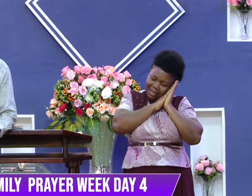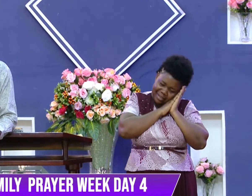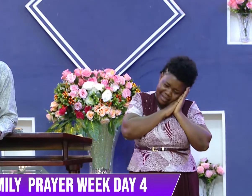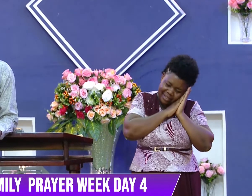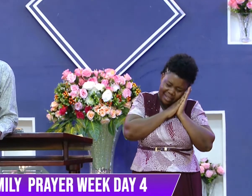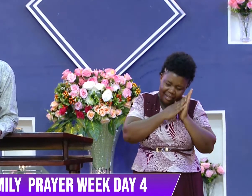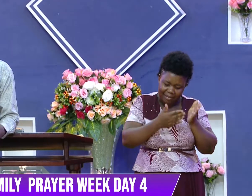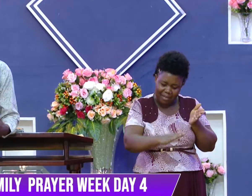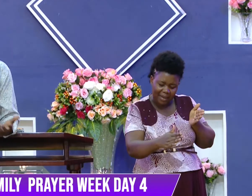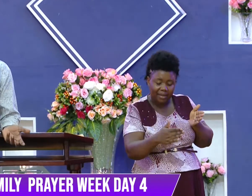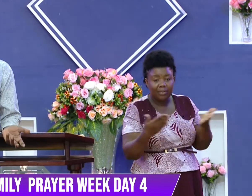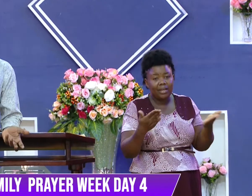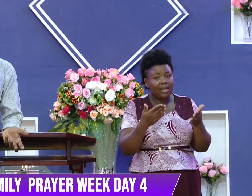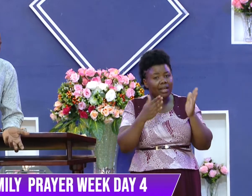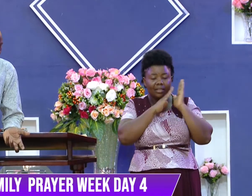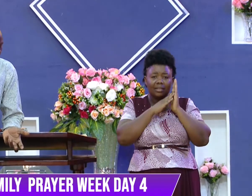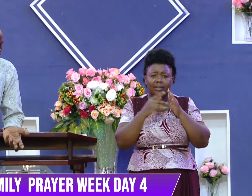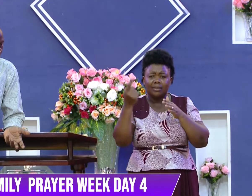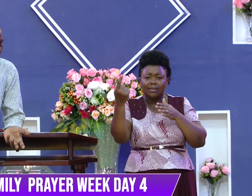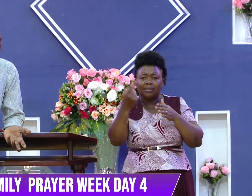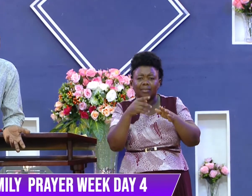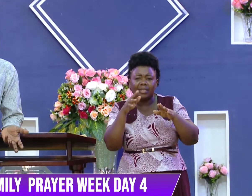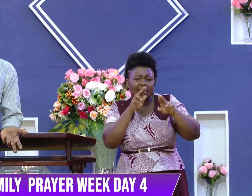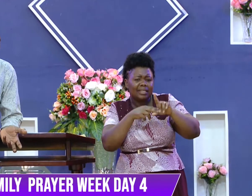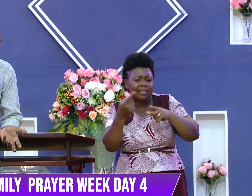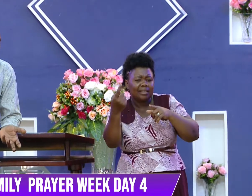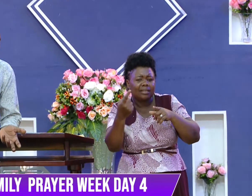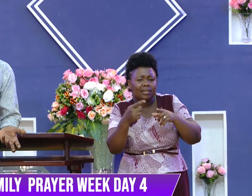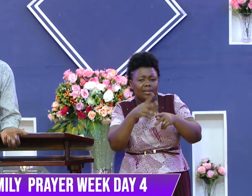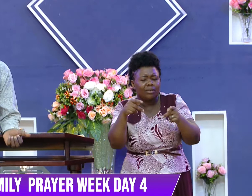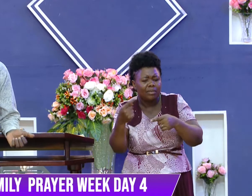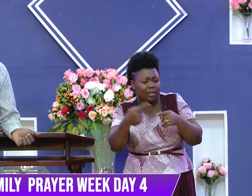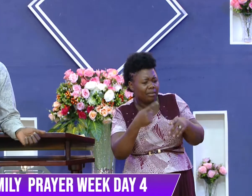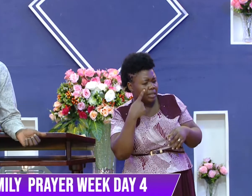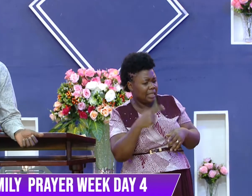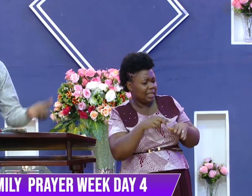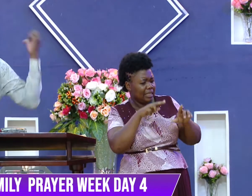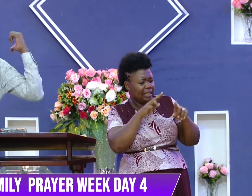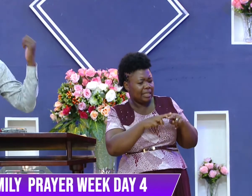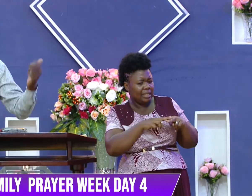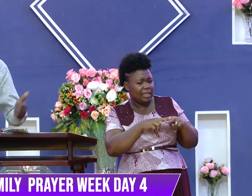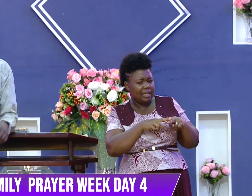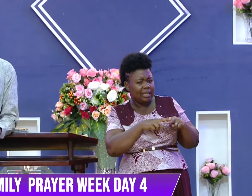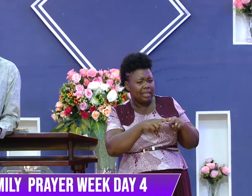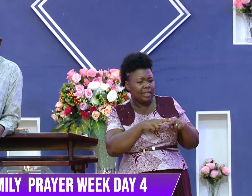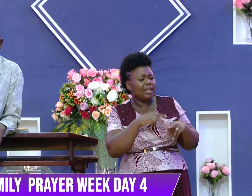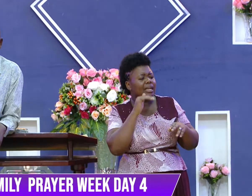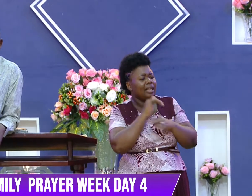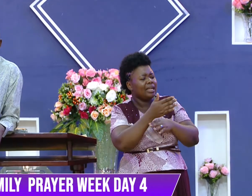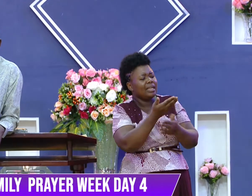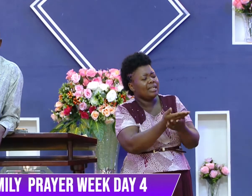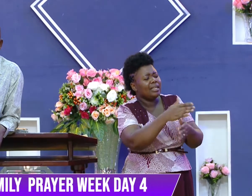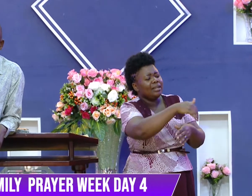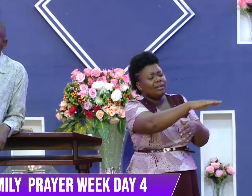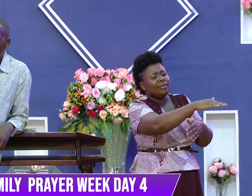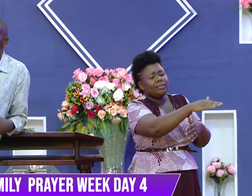she sat where I sleep. From the sitting room, she was seated. I told her,